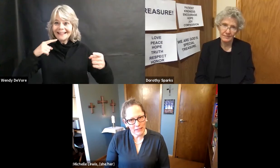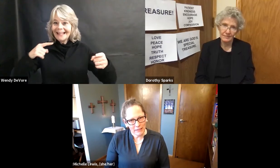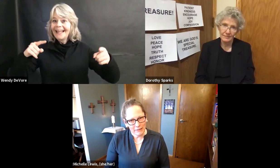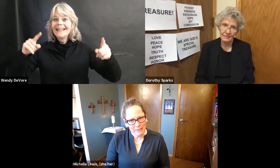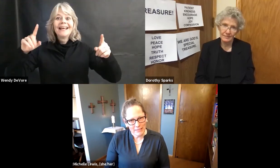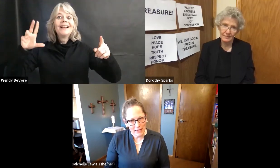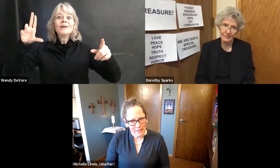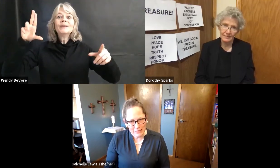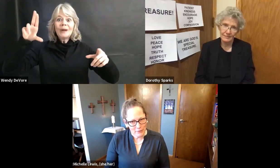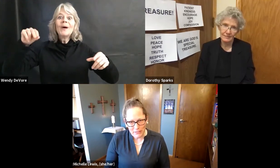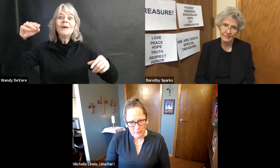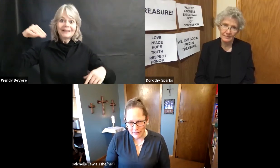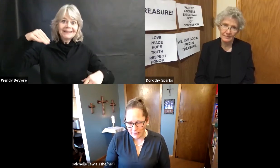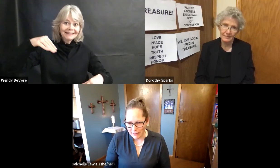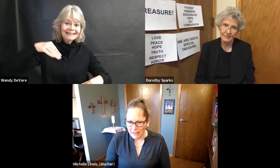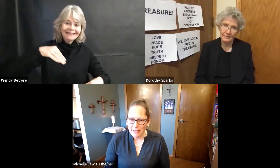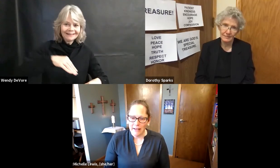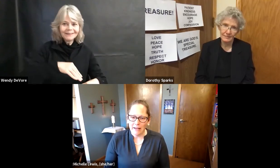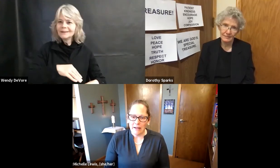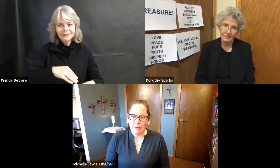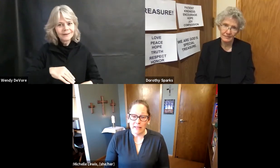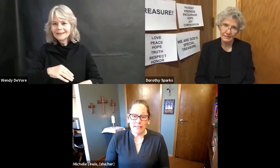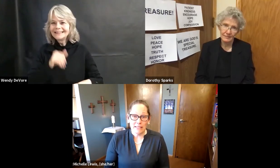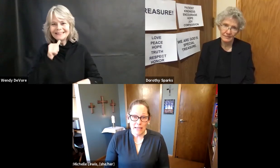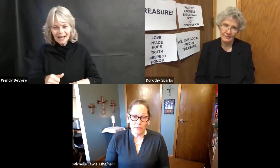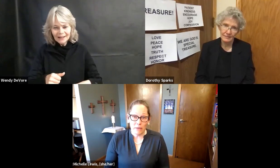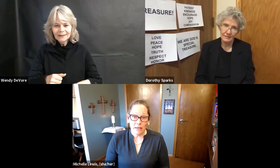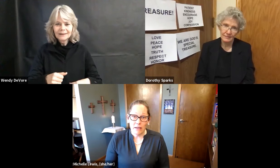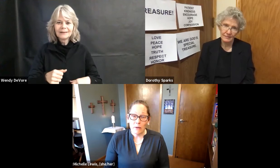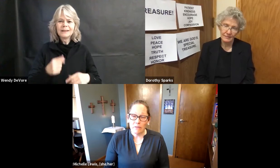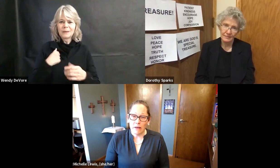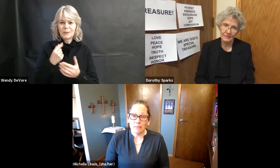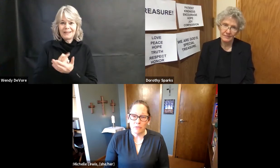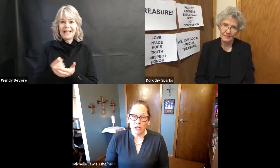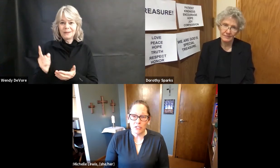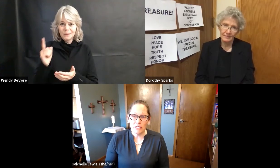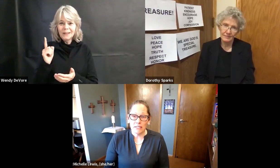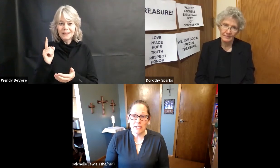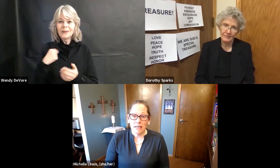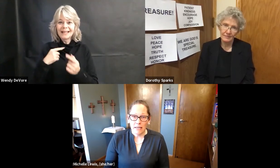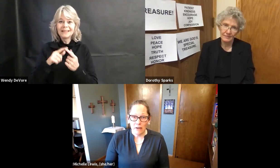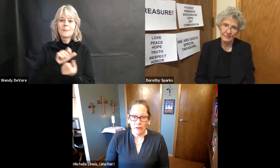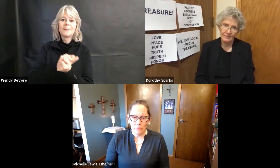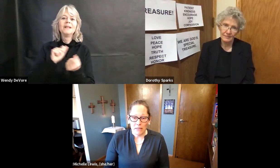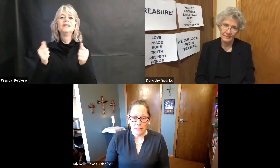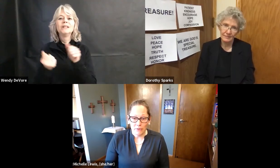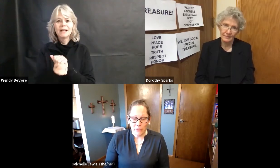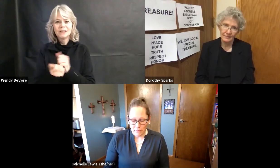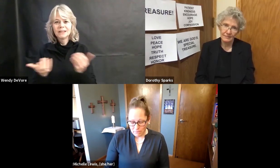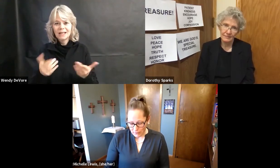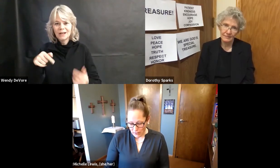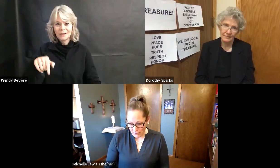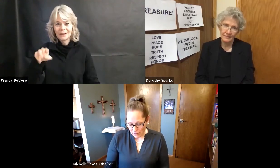like, oh, it's not so much better. And this last week, we've had some changes here in